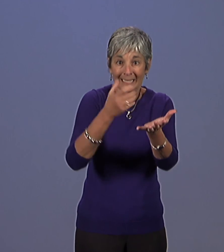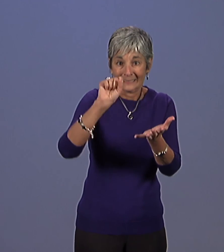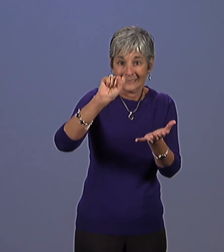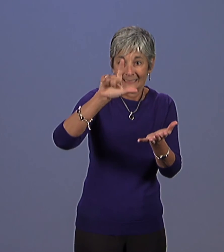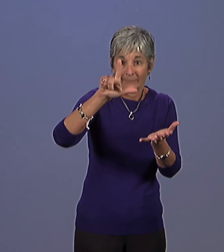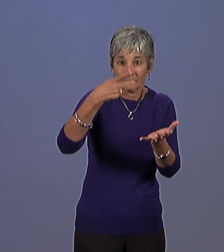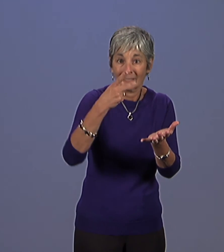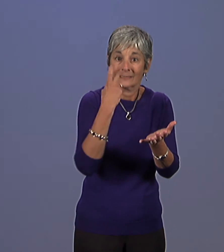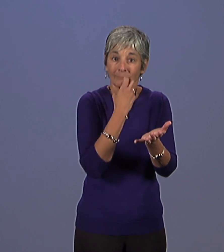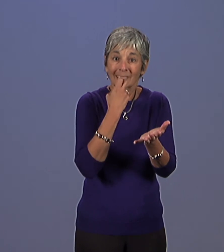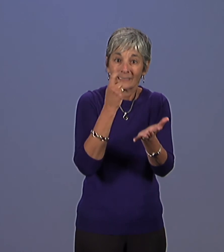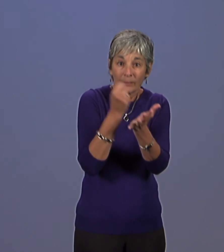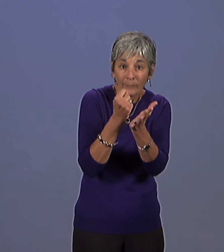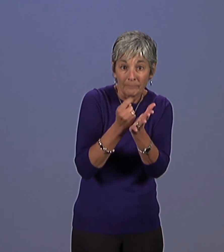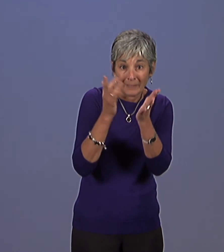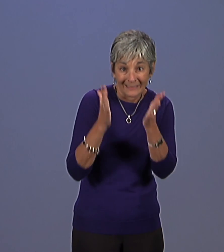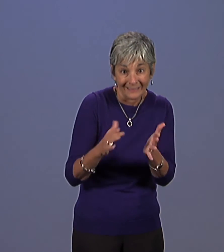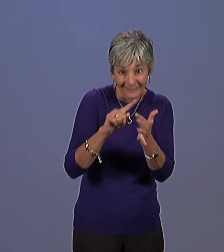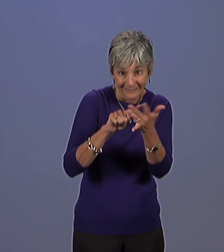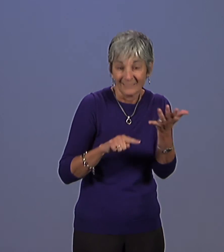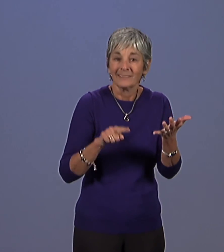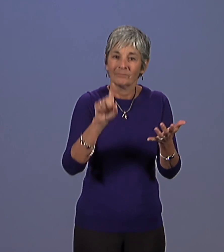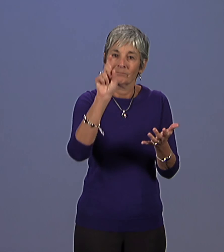must also provide ASL services by default.